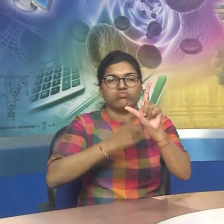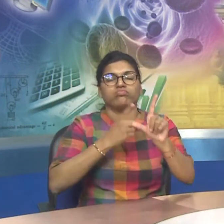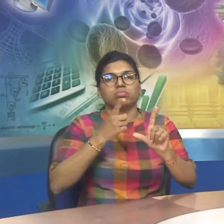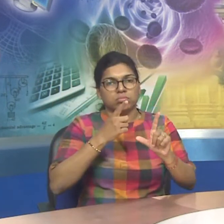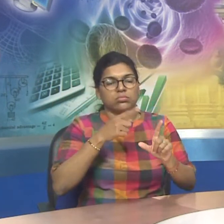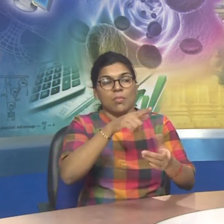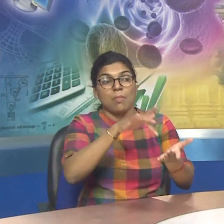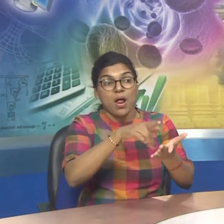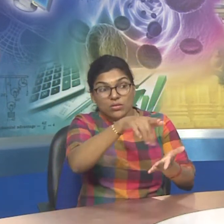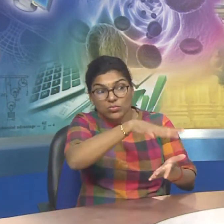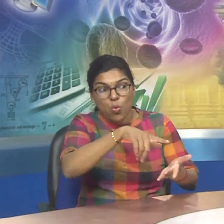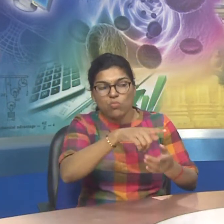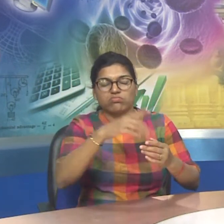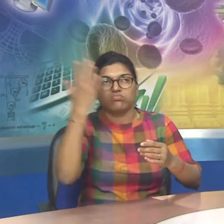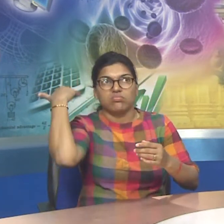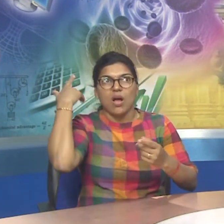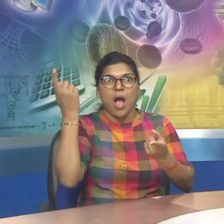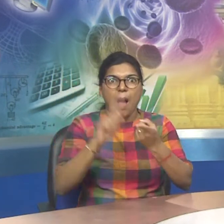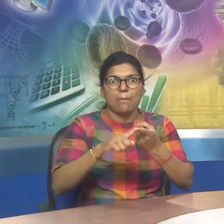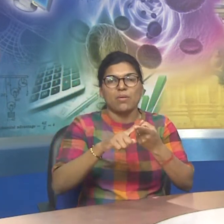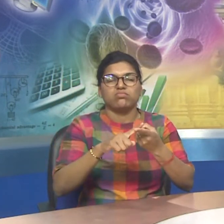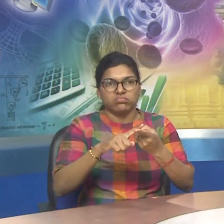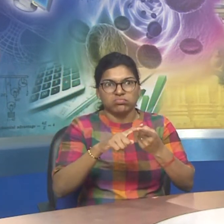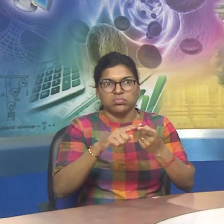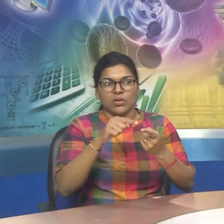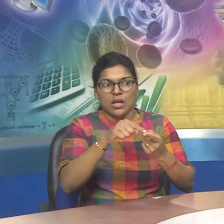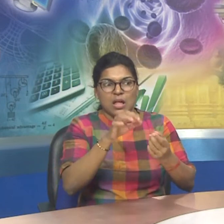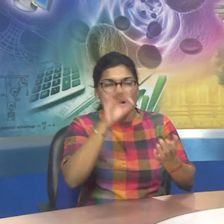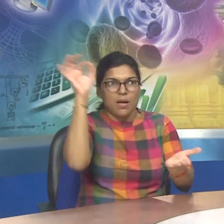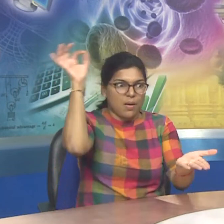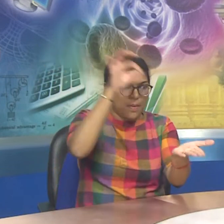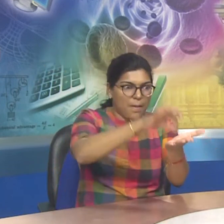there stands a statue of a little girl